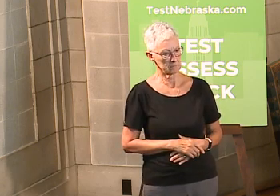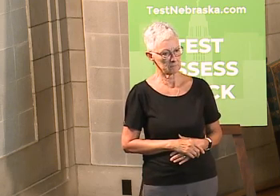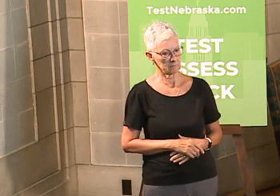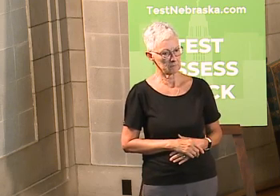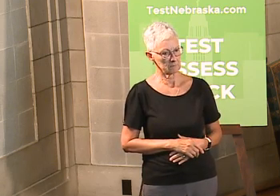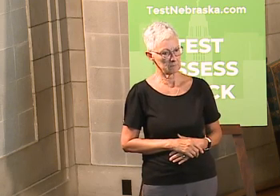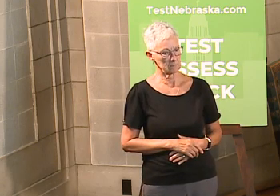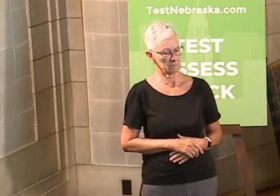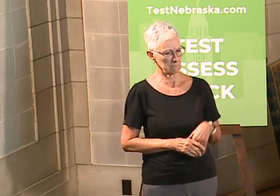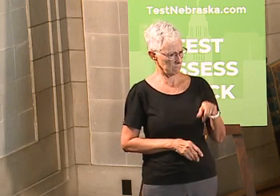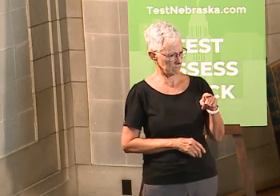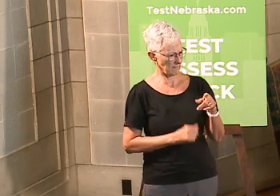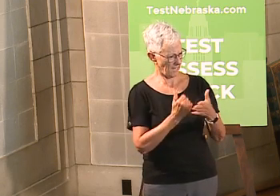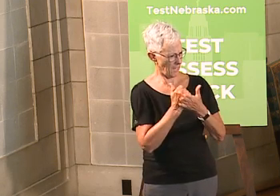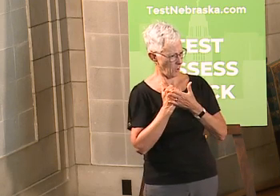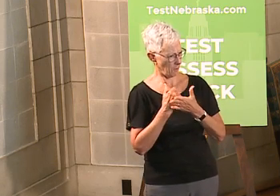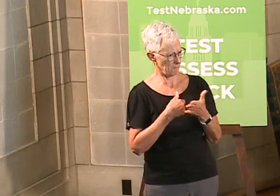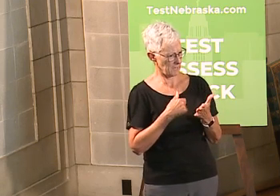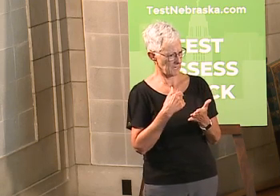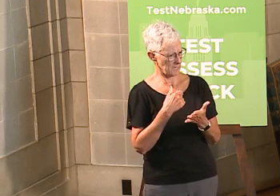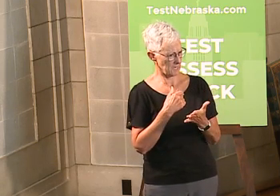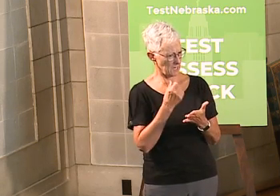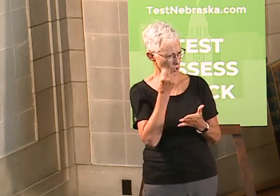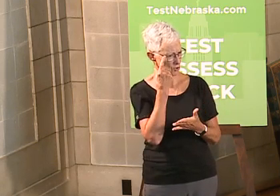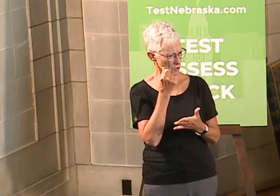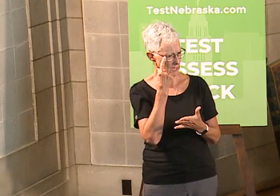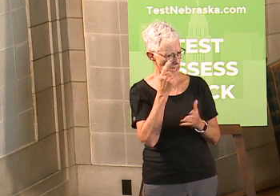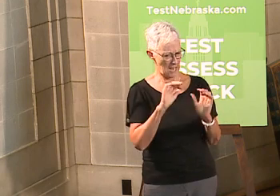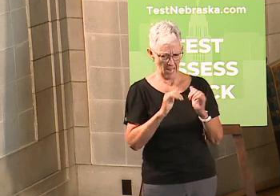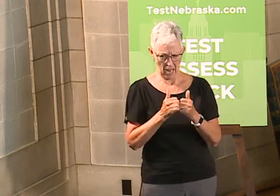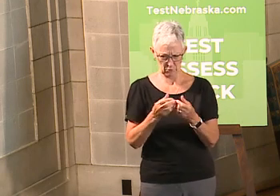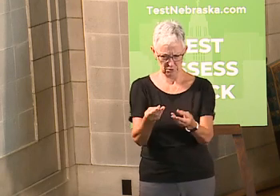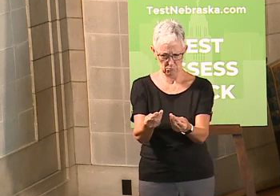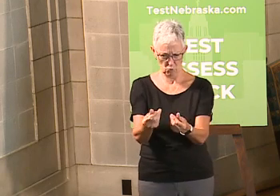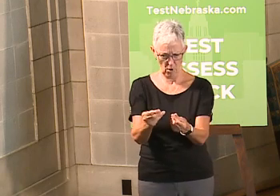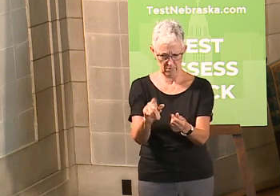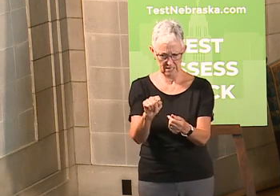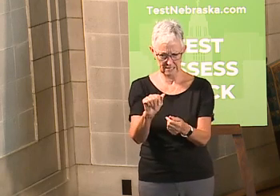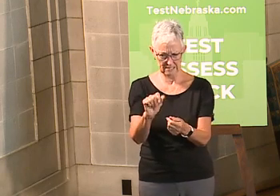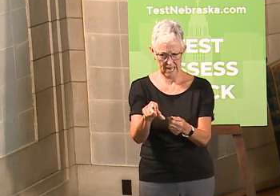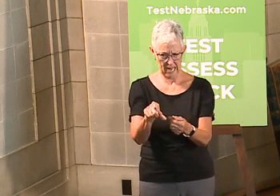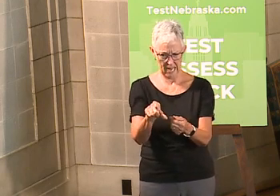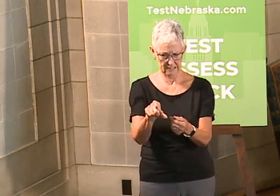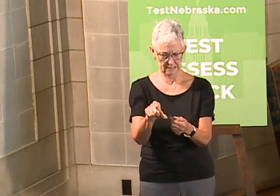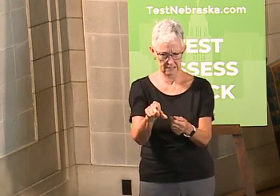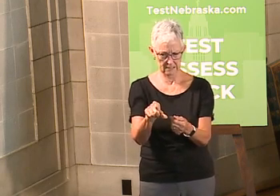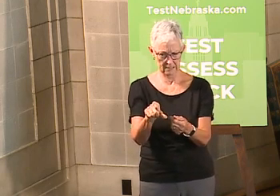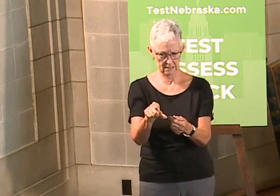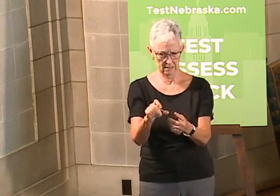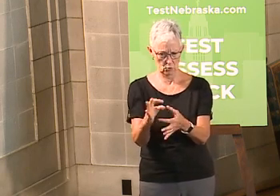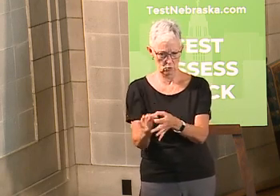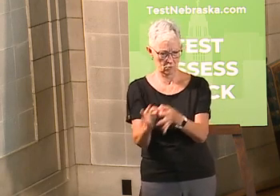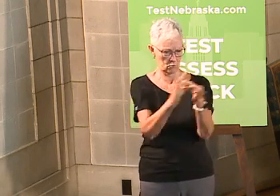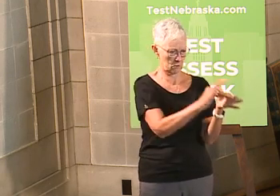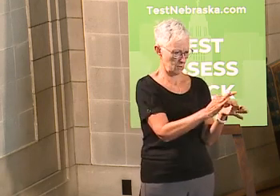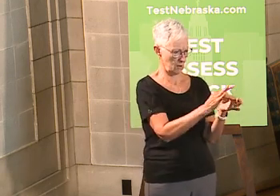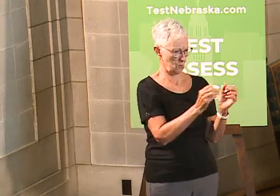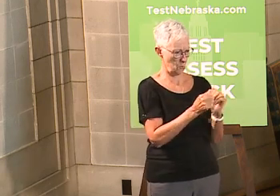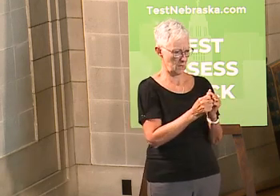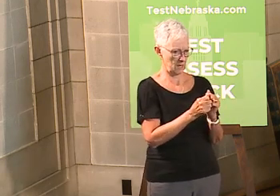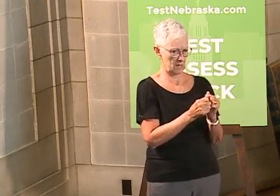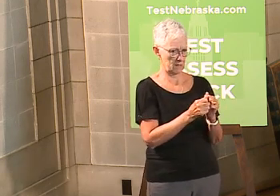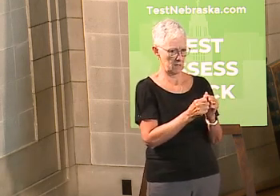come into play when you're appointing somebody in environmental trust? So how does property tax relief come into play when you're talking